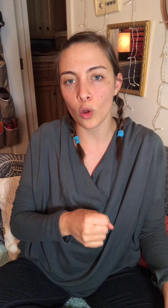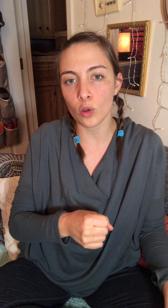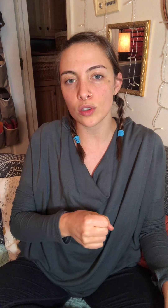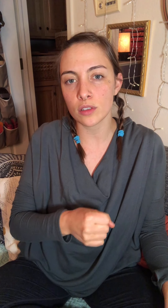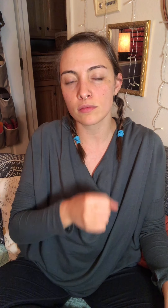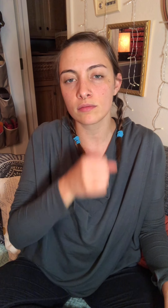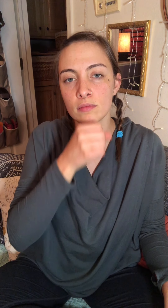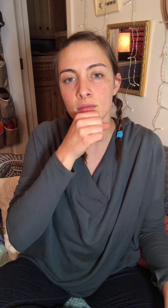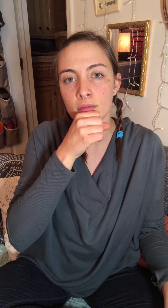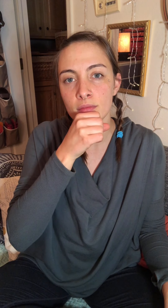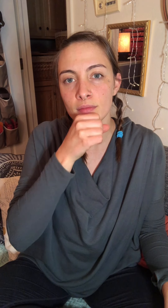Old.